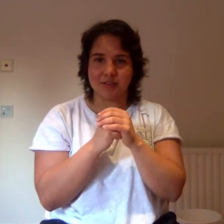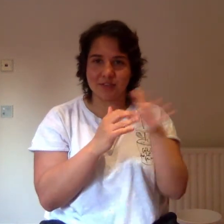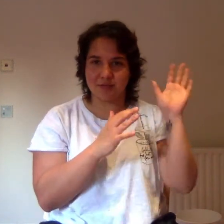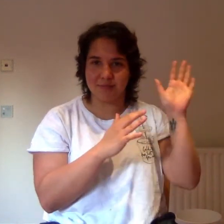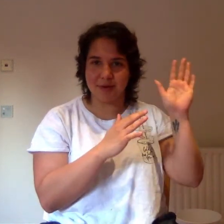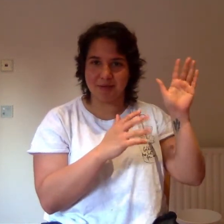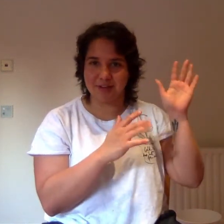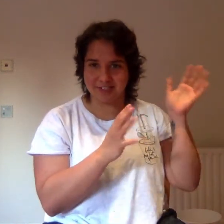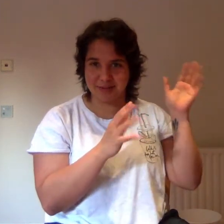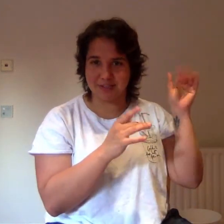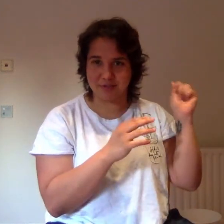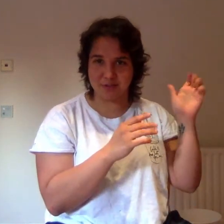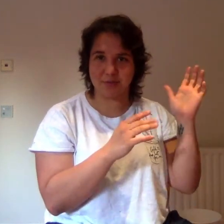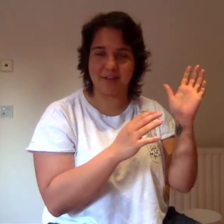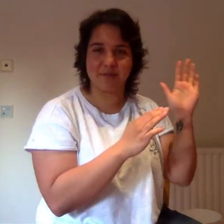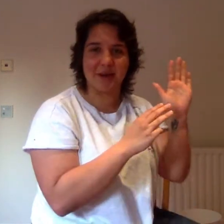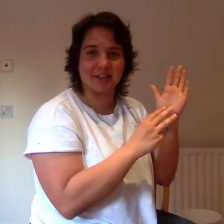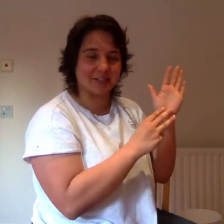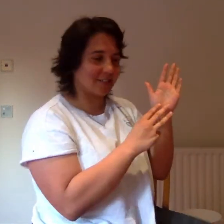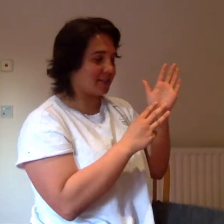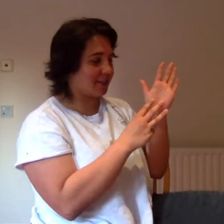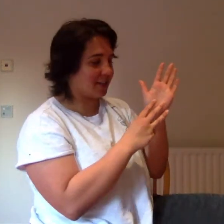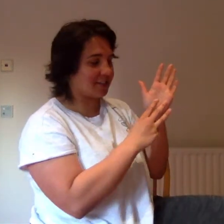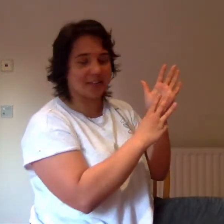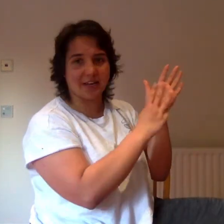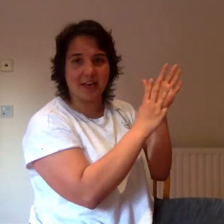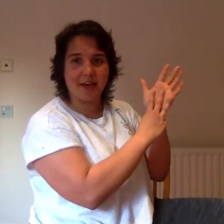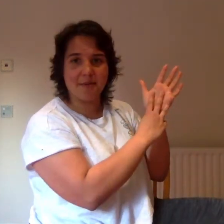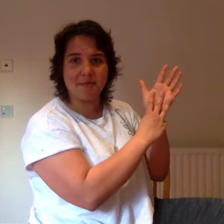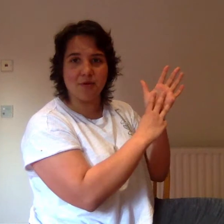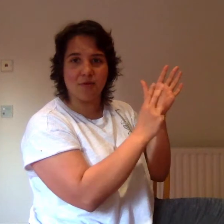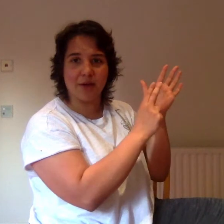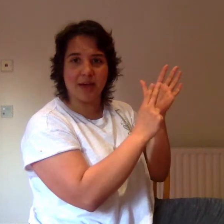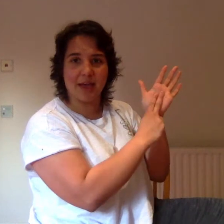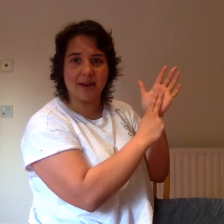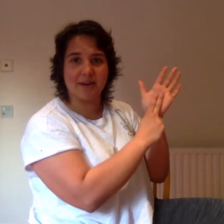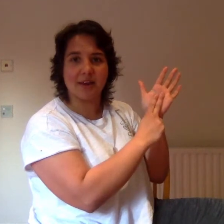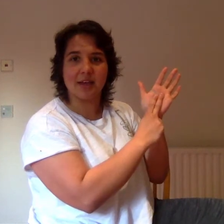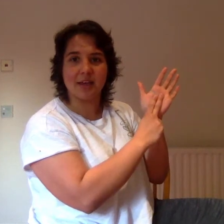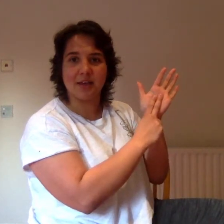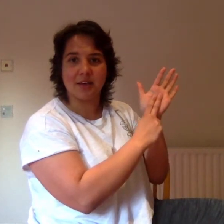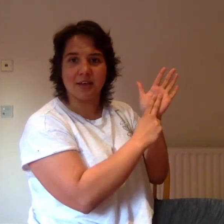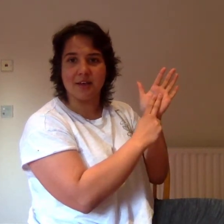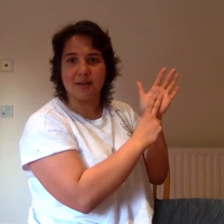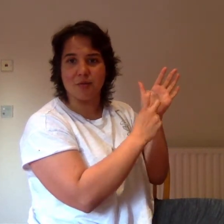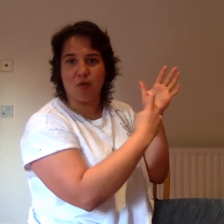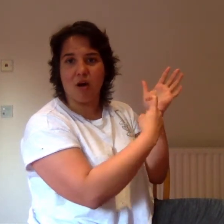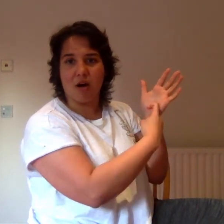So maybe you can see why it's called your platform hand, because letters like M or N or